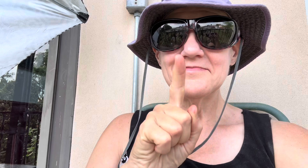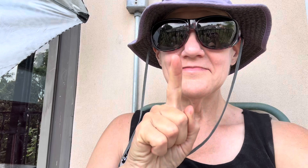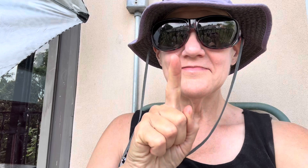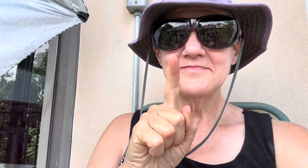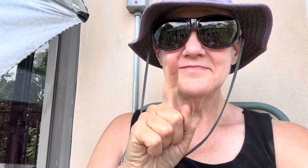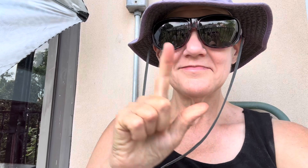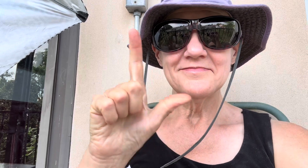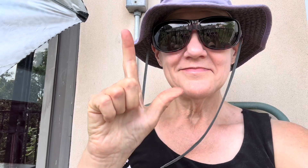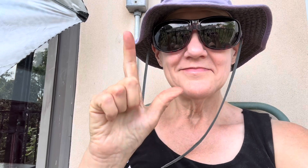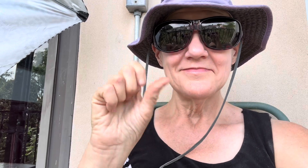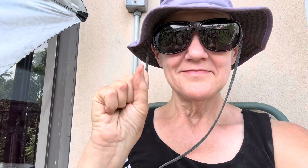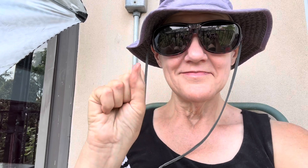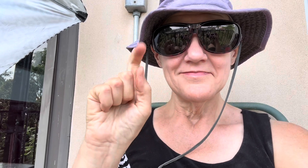Zevia is a